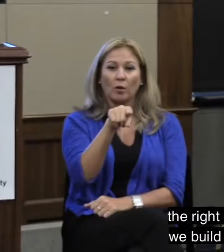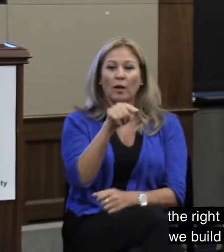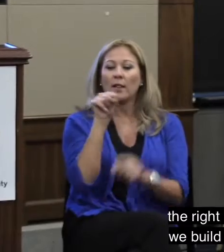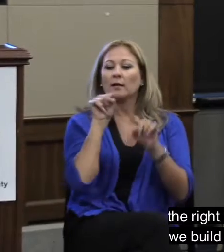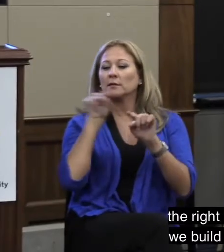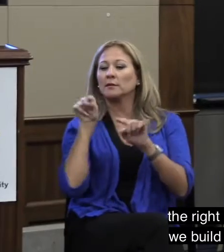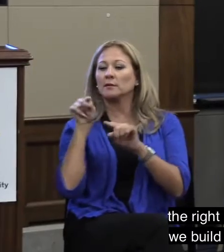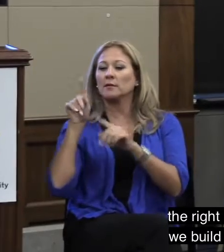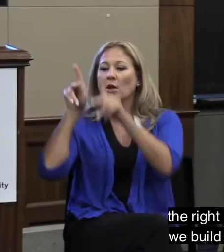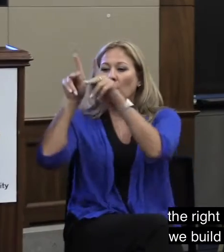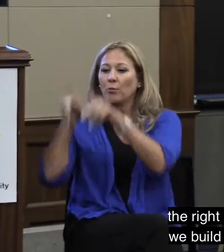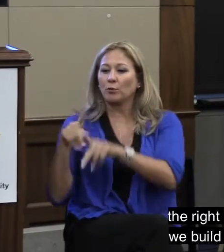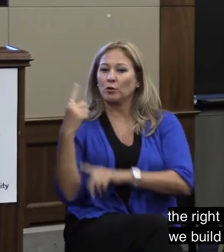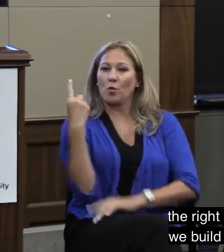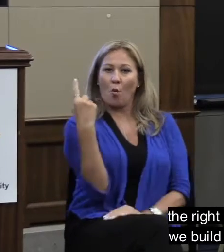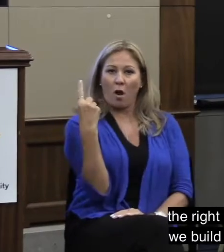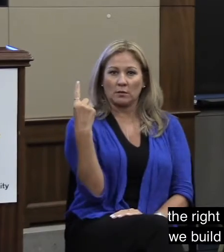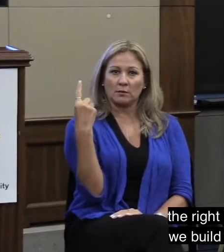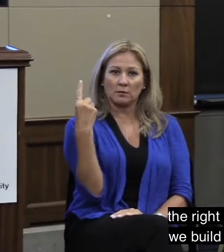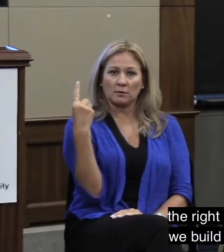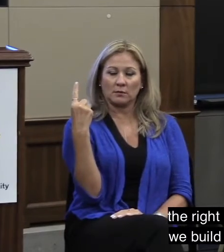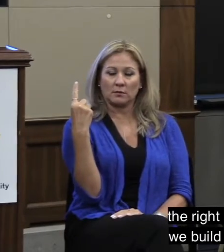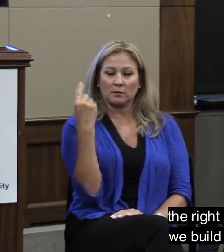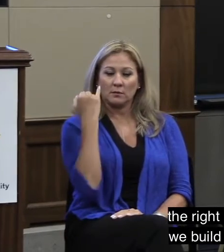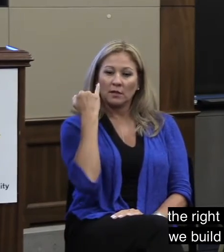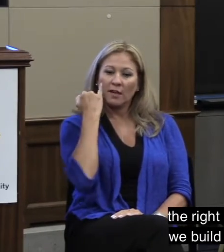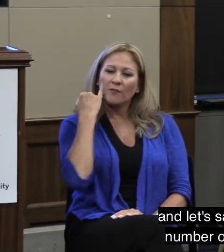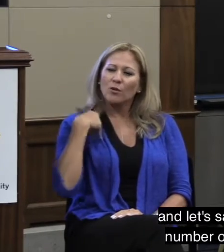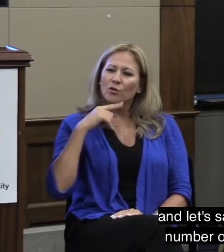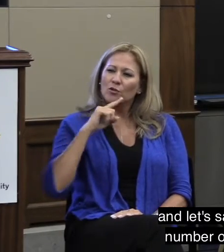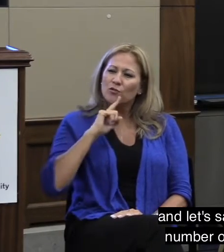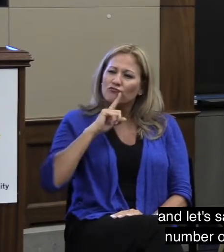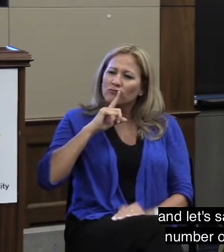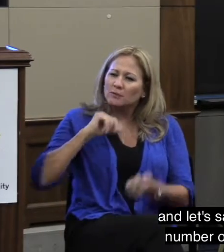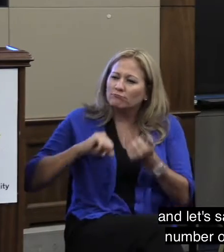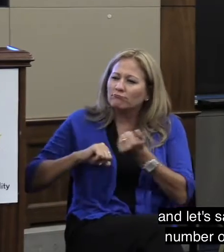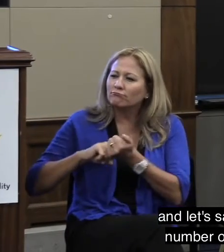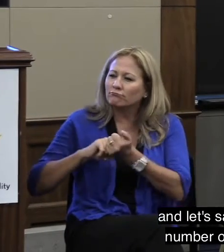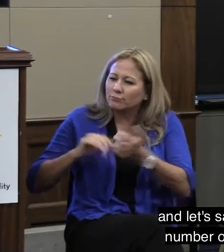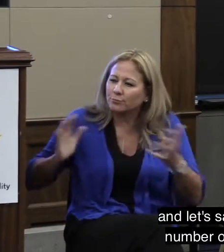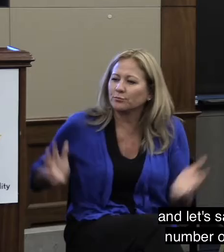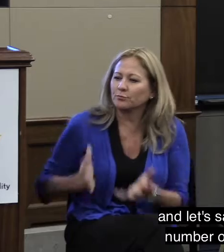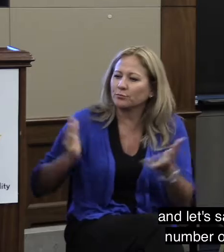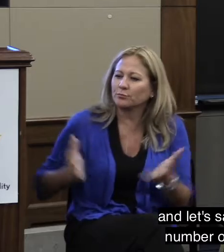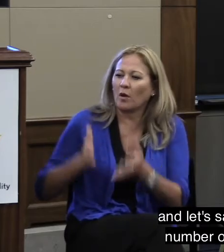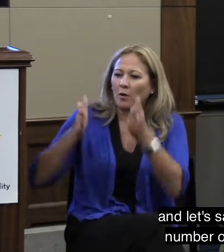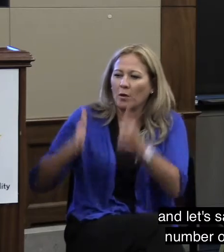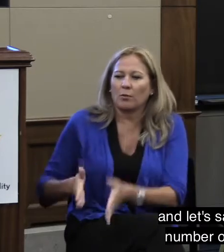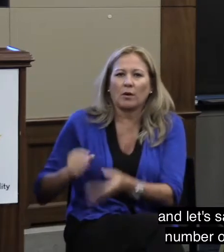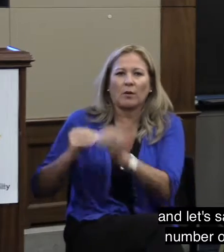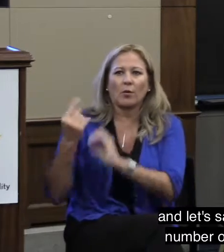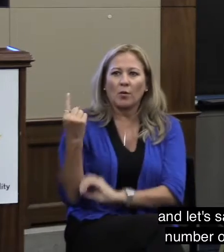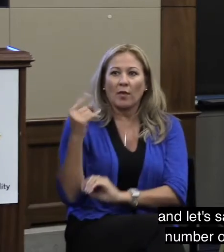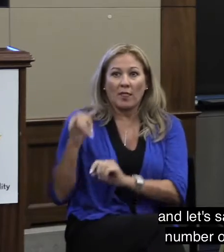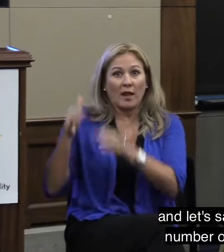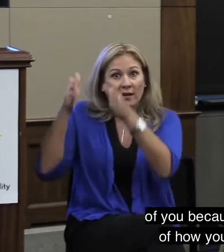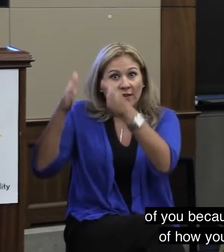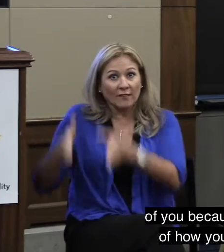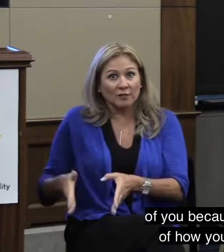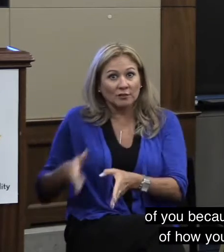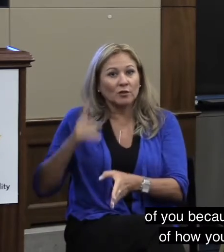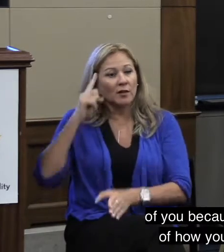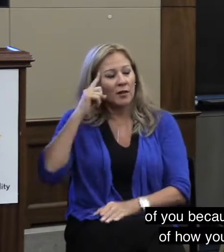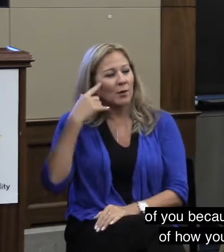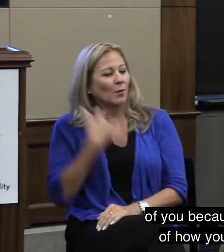If we build up one another in a sincere way, and let's say in this case you build up person number one, and that individual thinks well